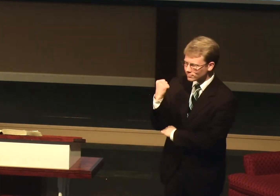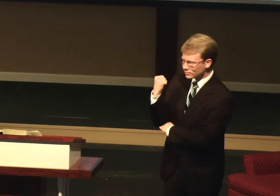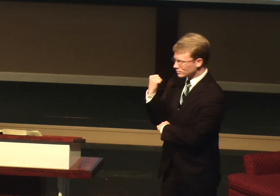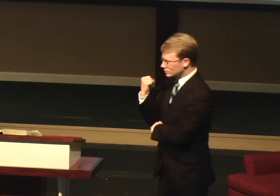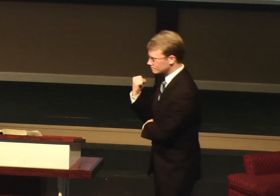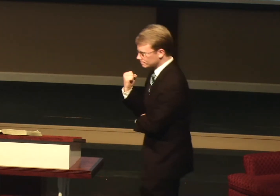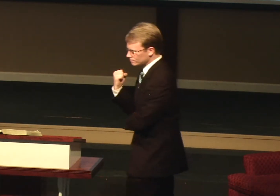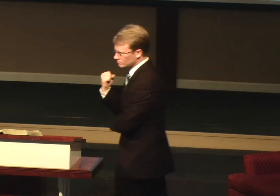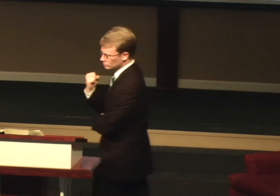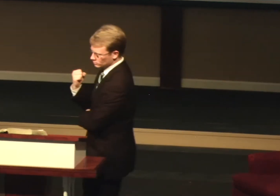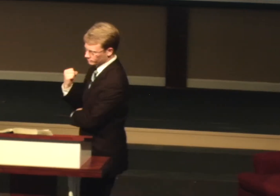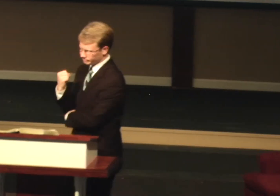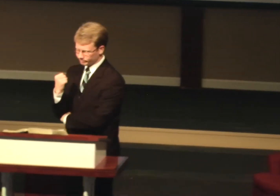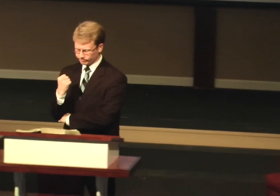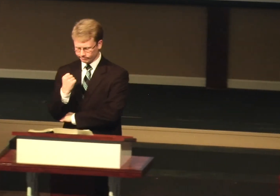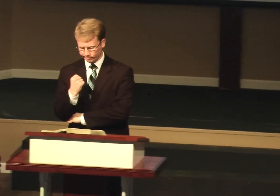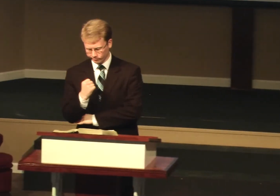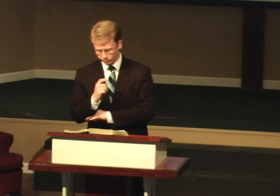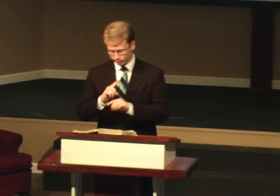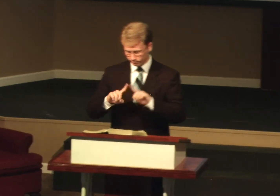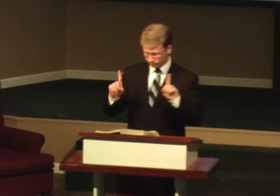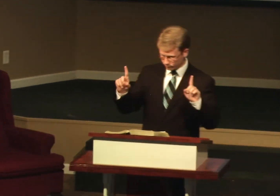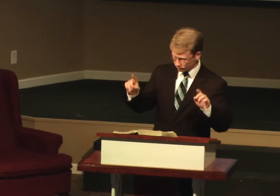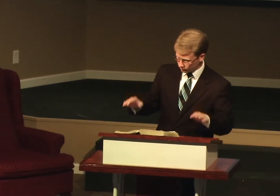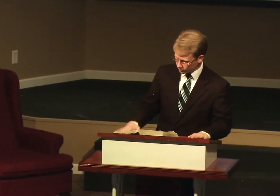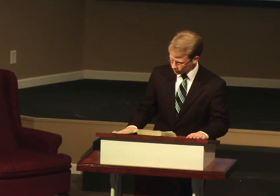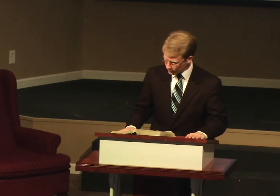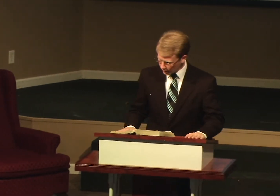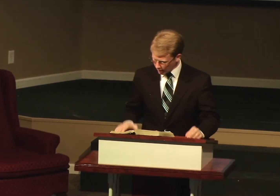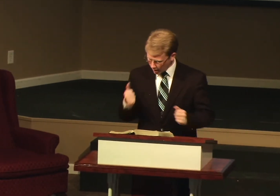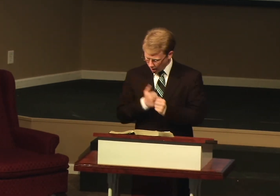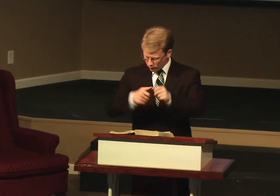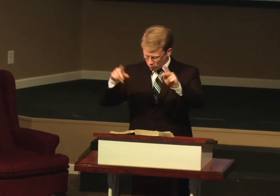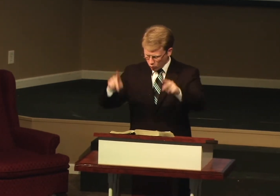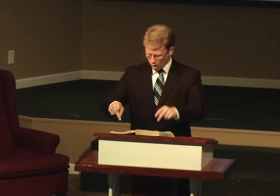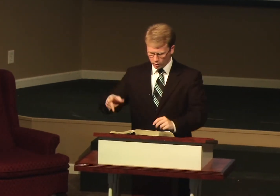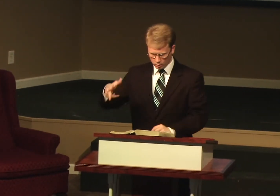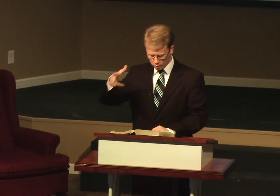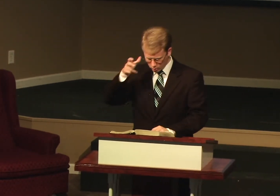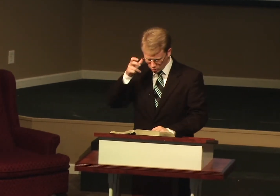He won't fail. I'll be solid like this house.